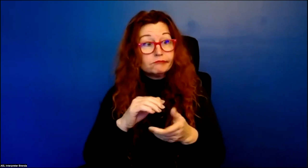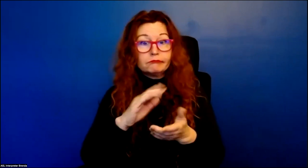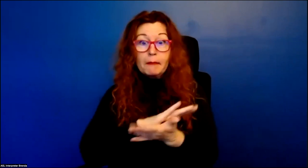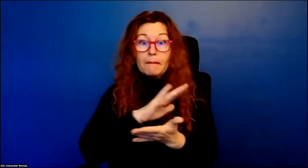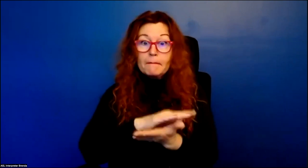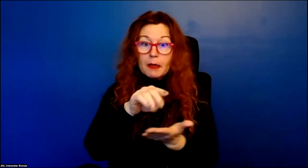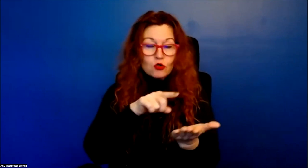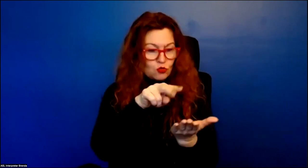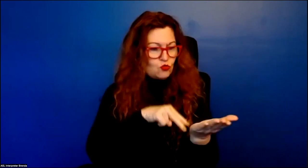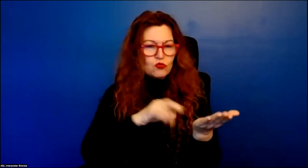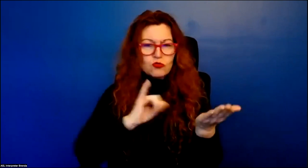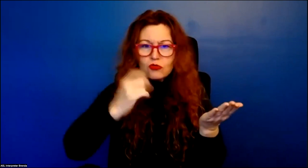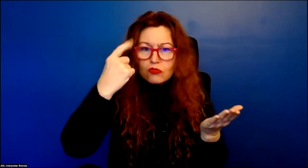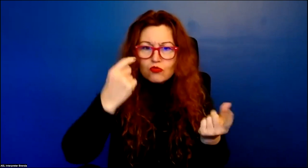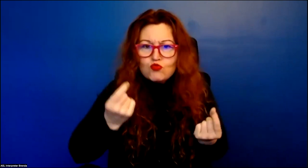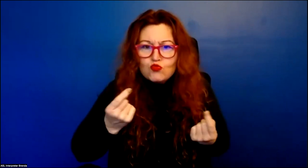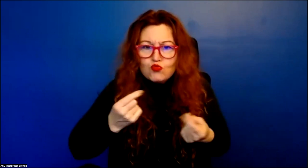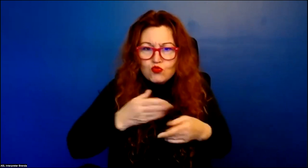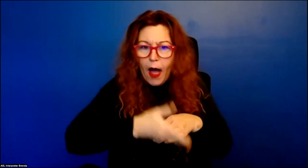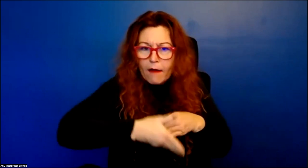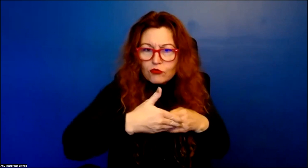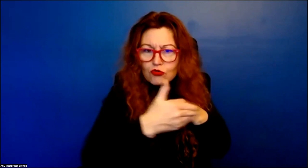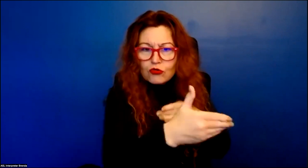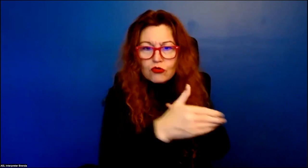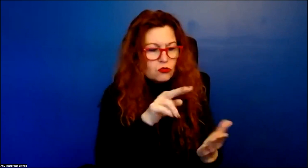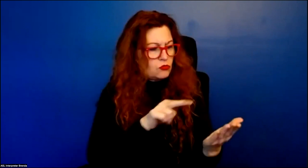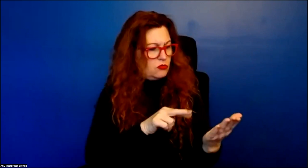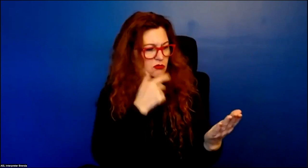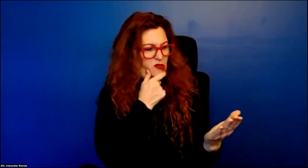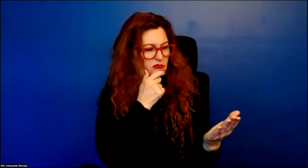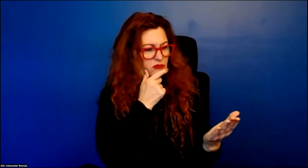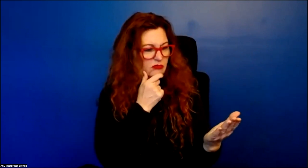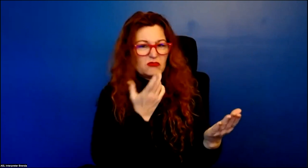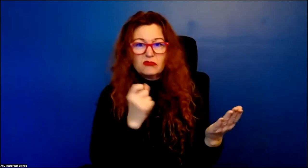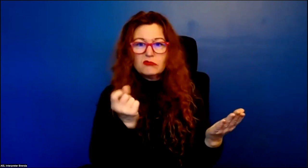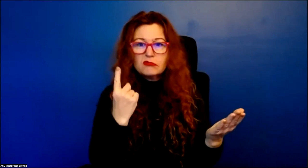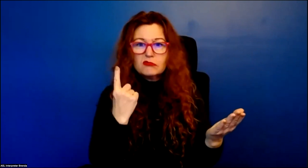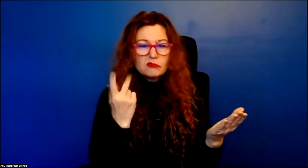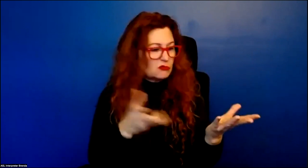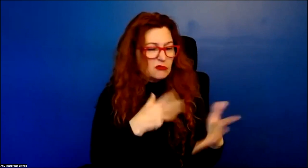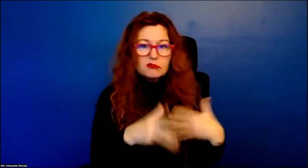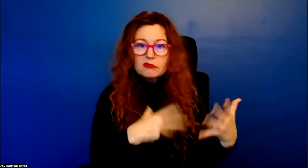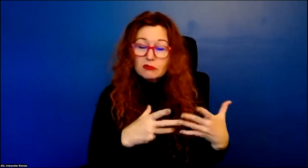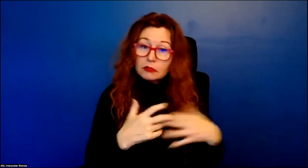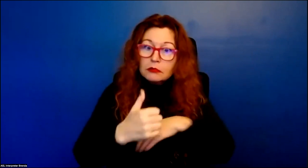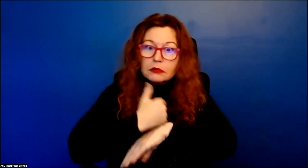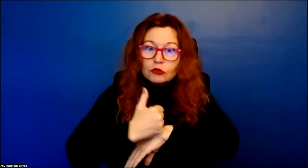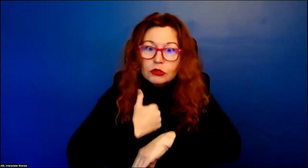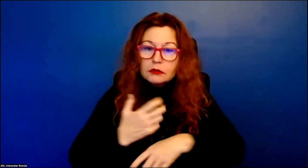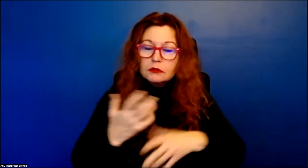from a hospital, something as simple as having real text, in a document could